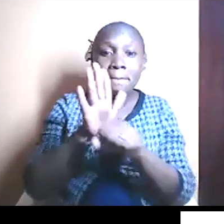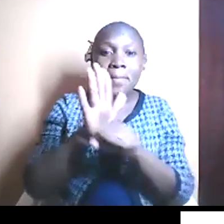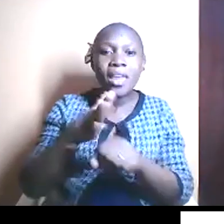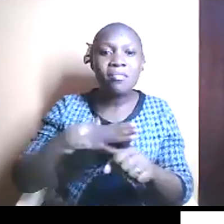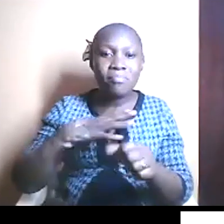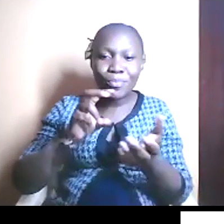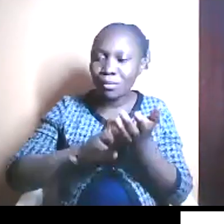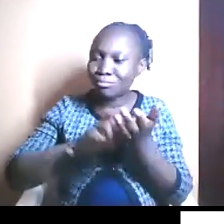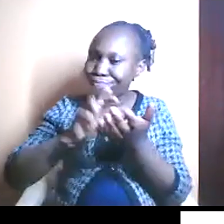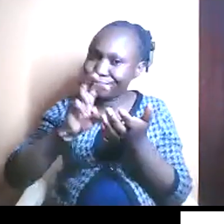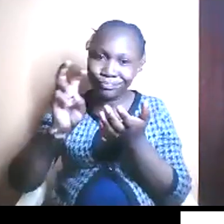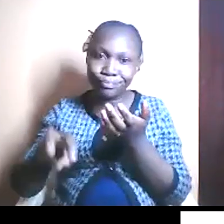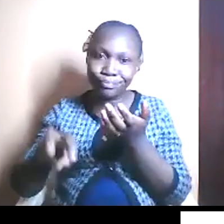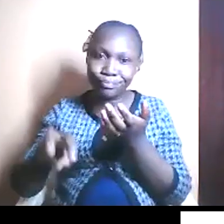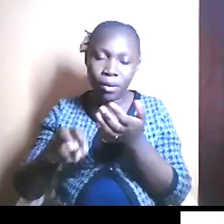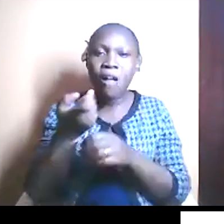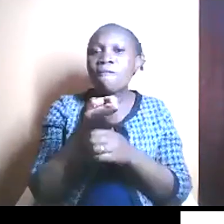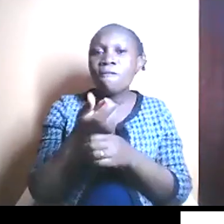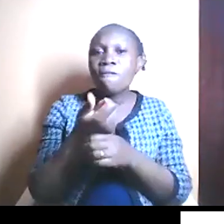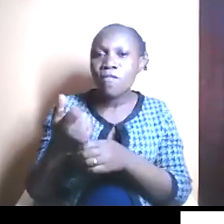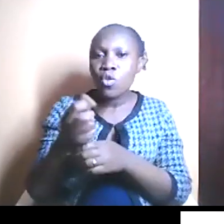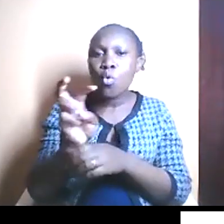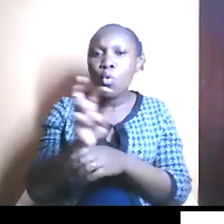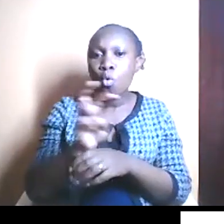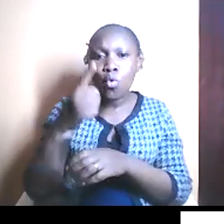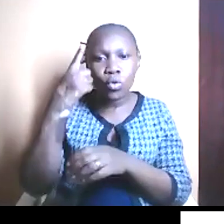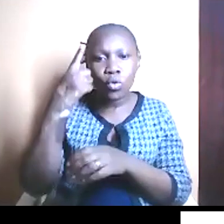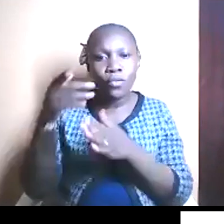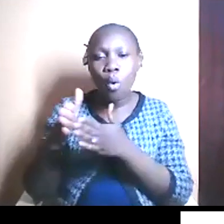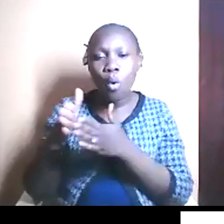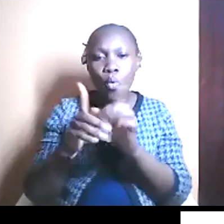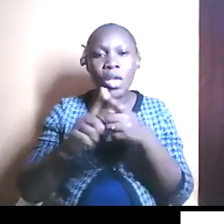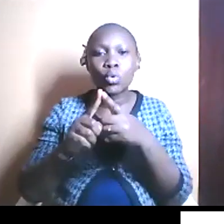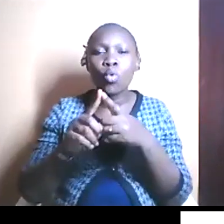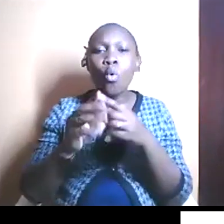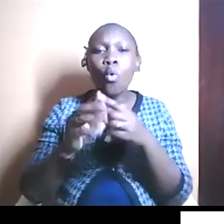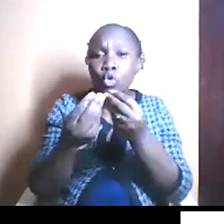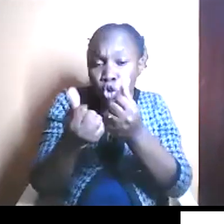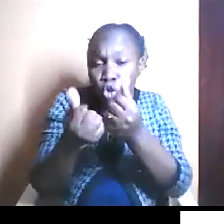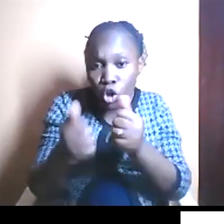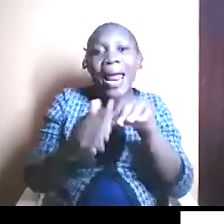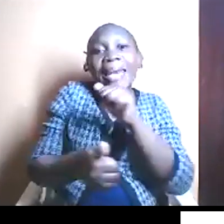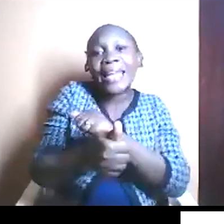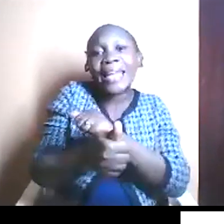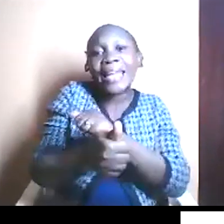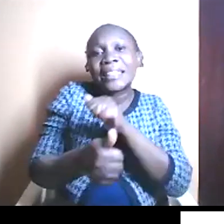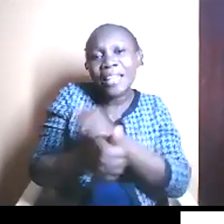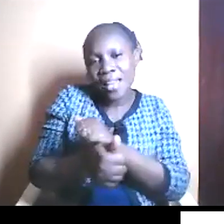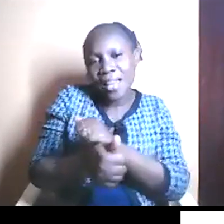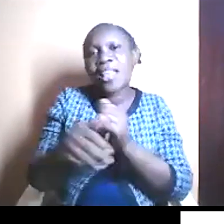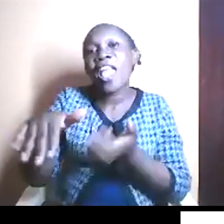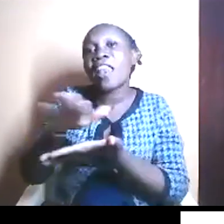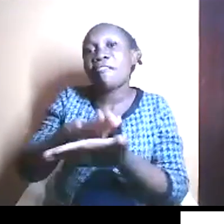few looked for ways to cope within the toxic environment. Yes. Yeah, so you know, we've all